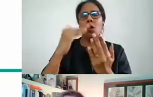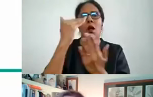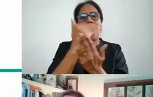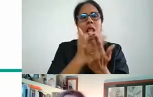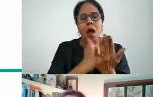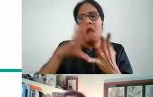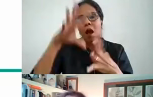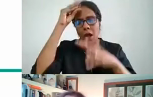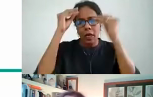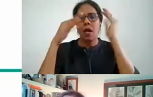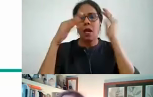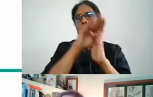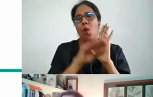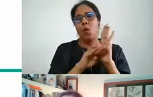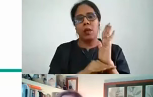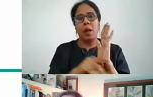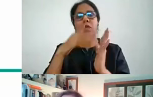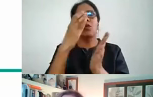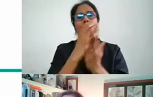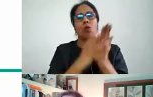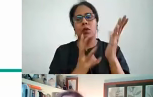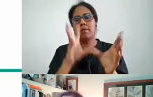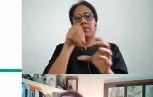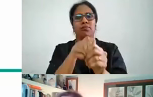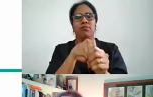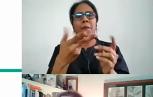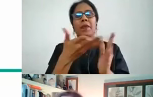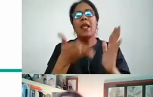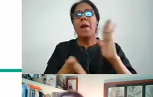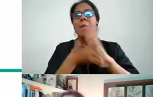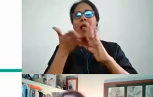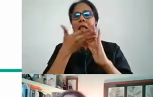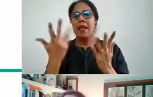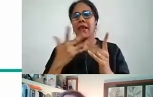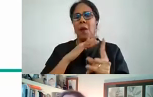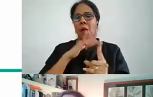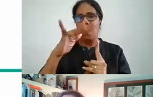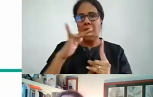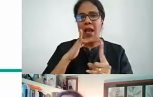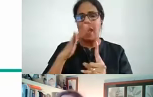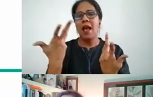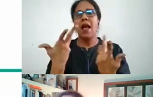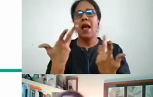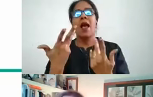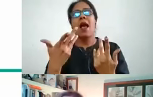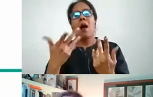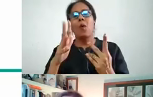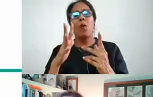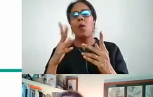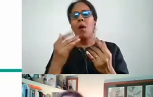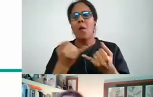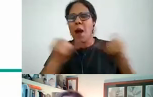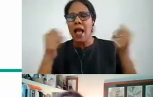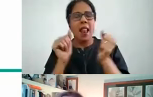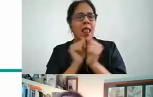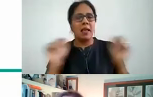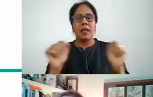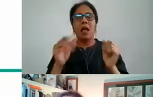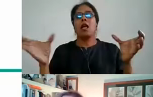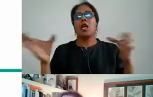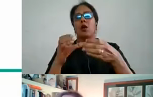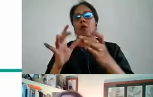has recently been added to that program called Building Wireless Community Networks. So this is a technician-level course on